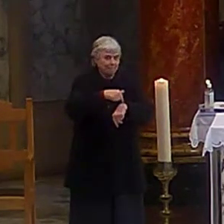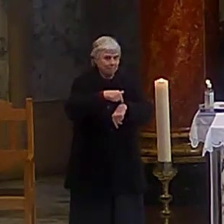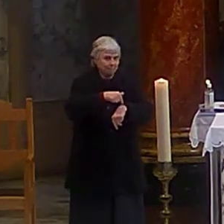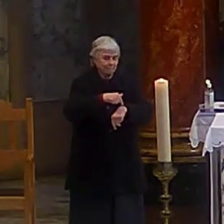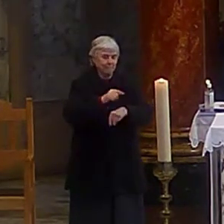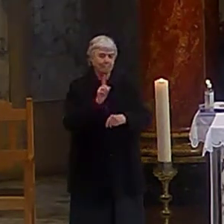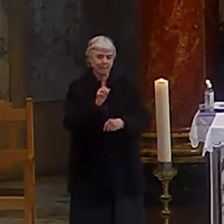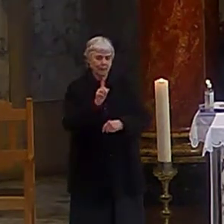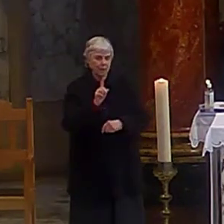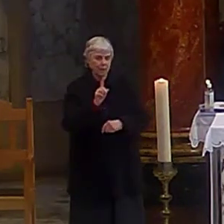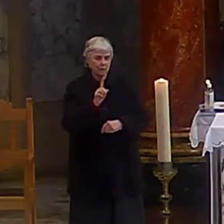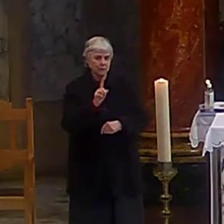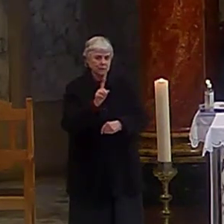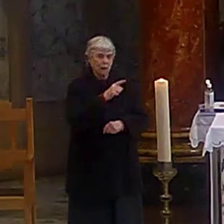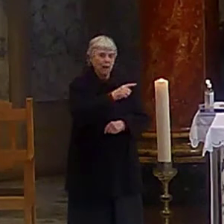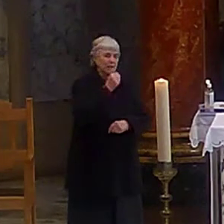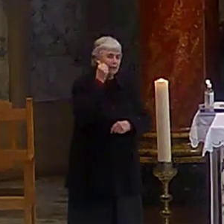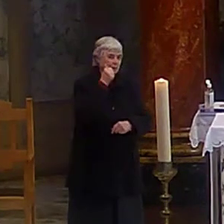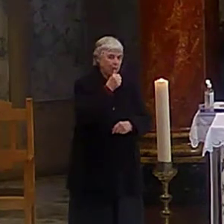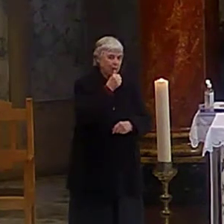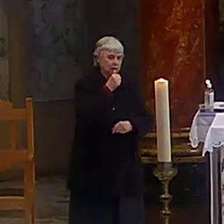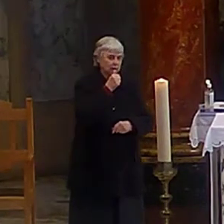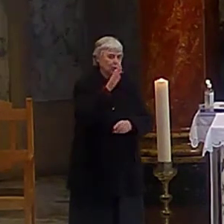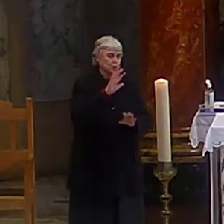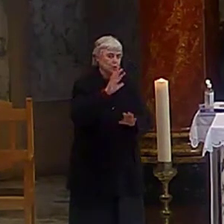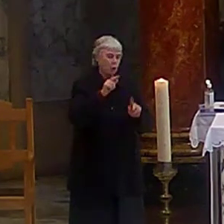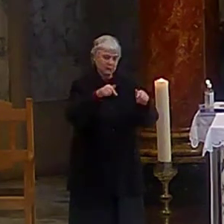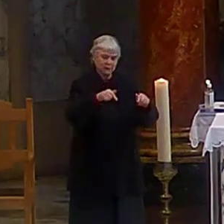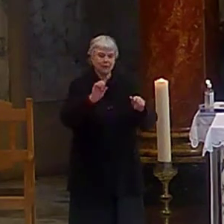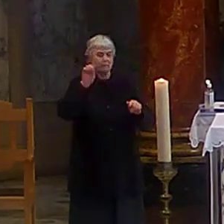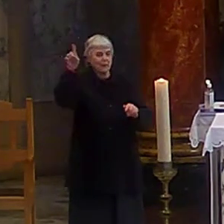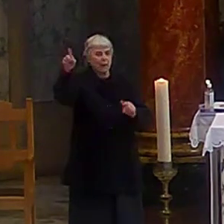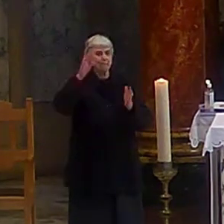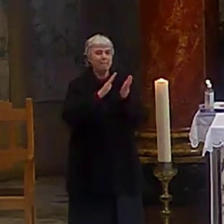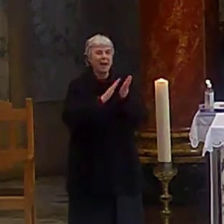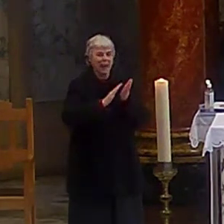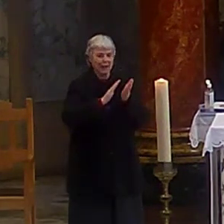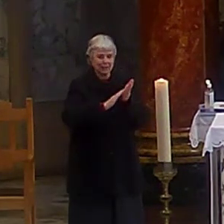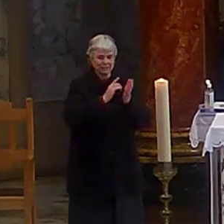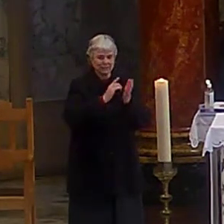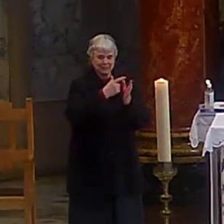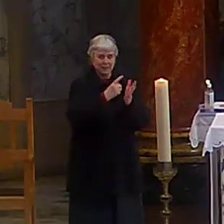there will be 9 30 mass over at saint malachy's